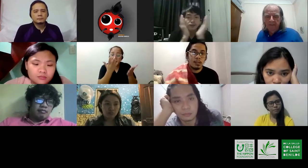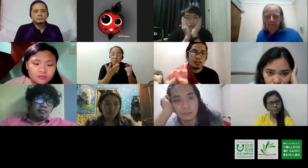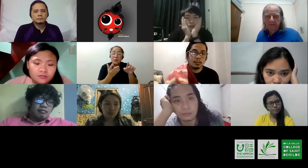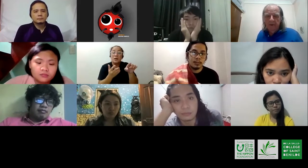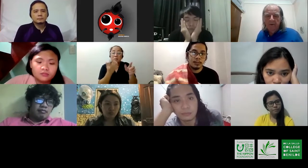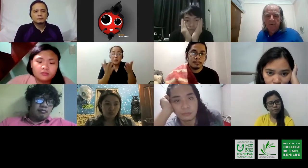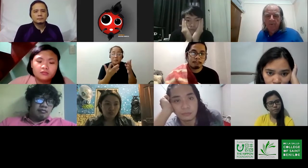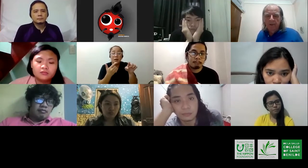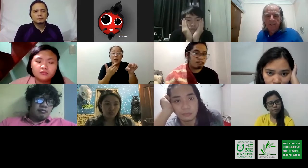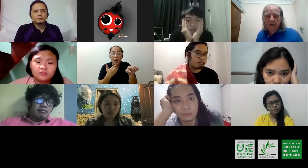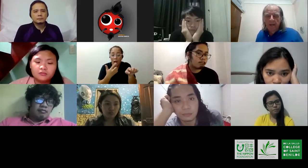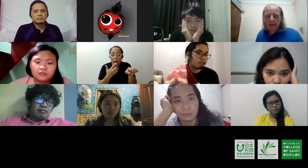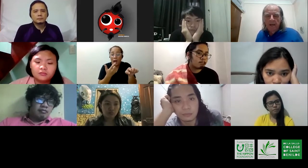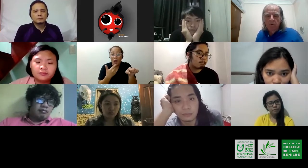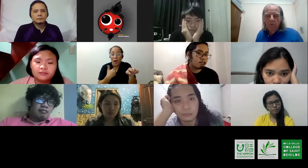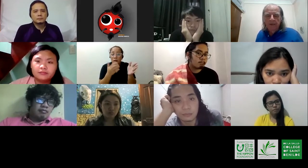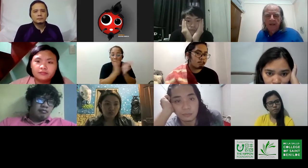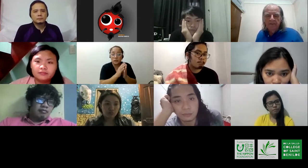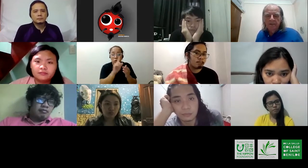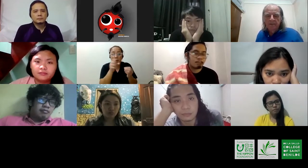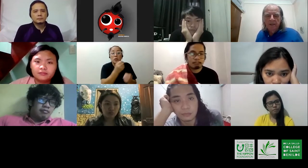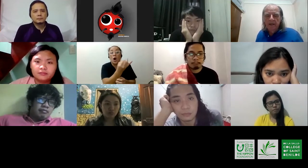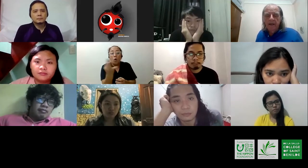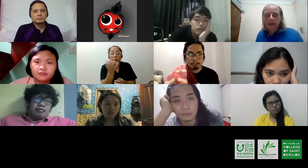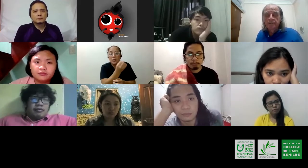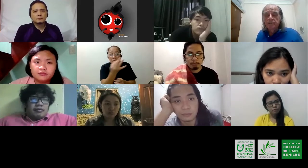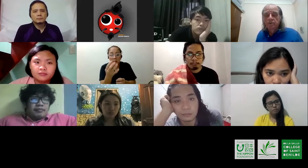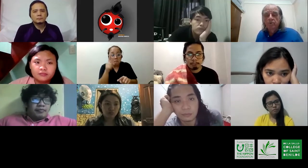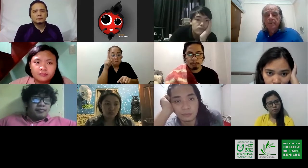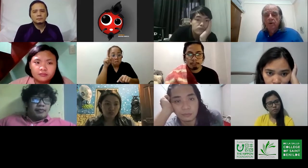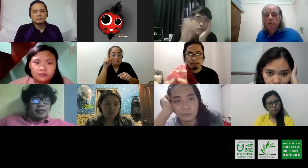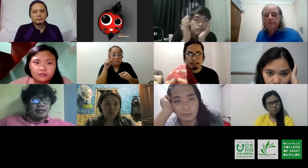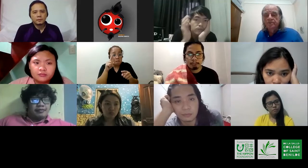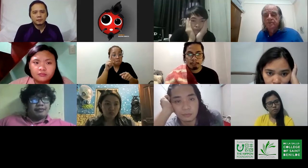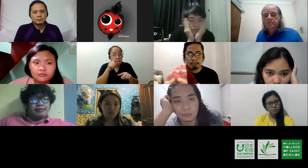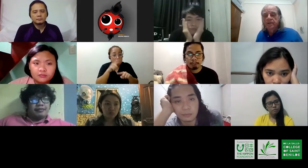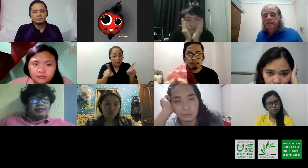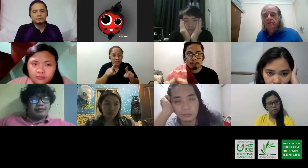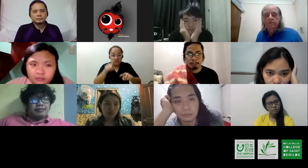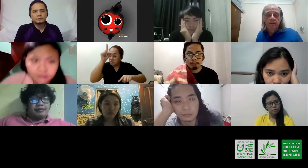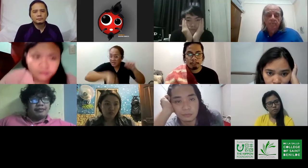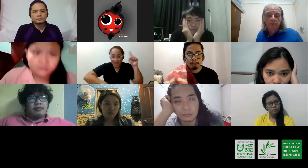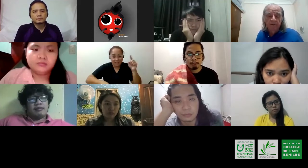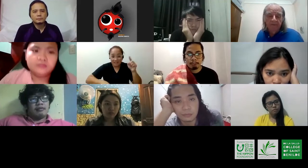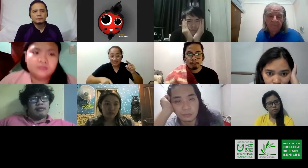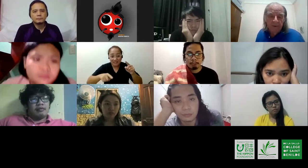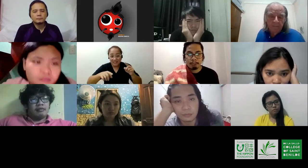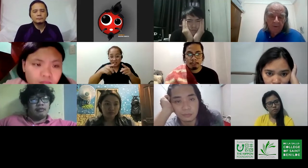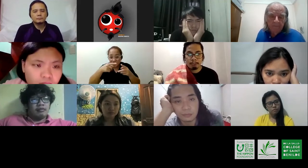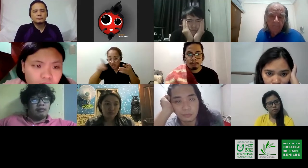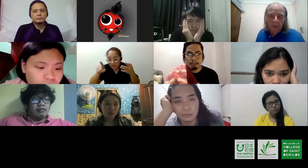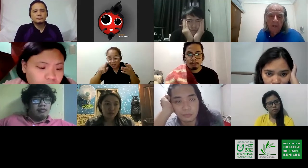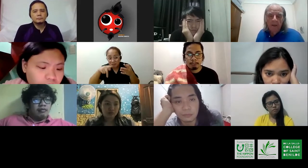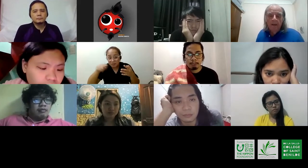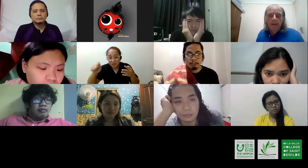the PowerPoint, I won't ask you about questions related to numbers of deaf people.